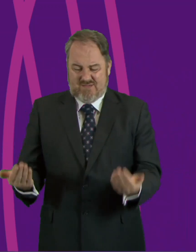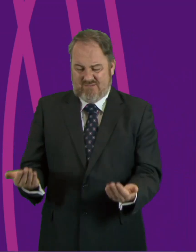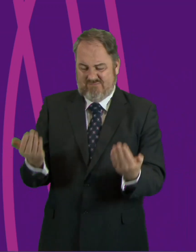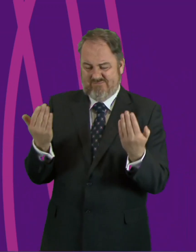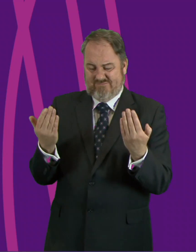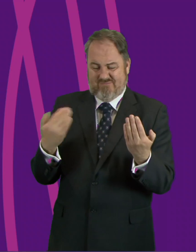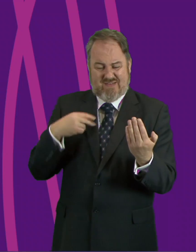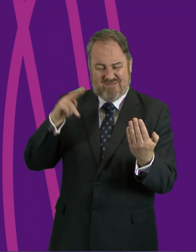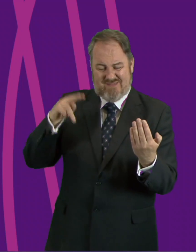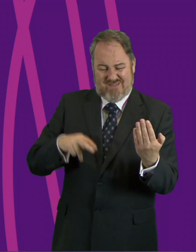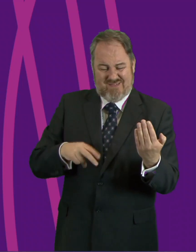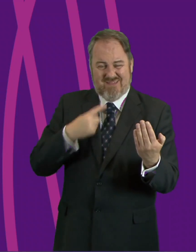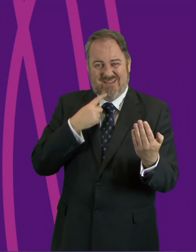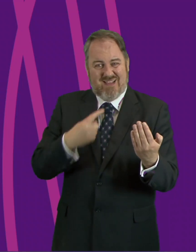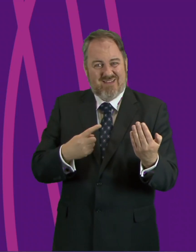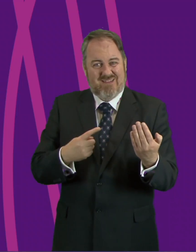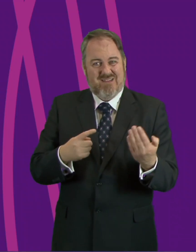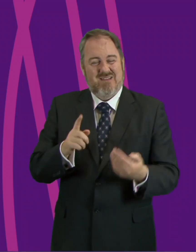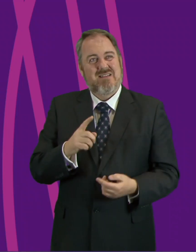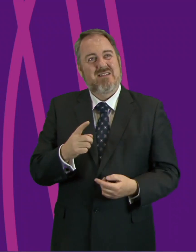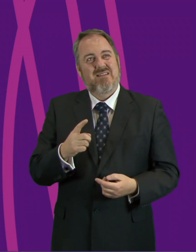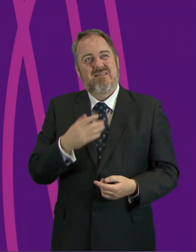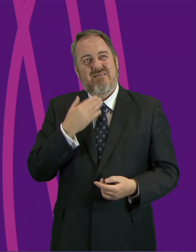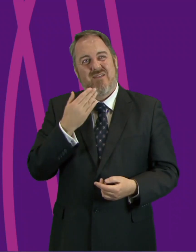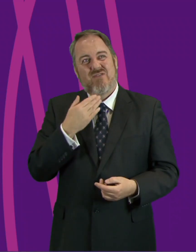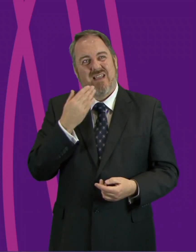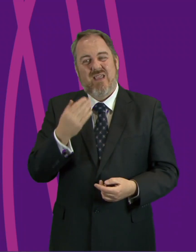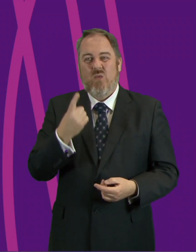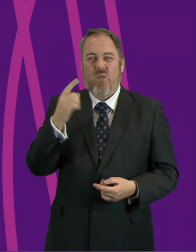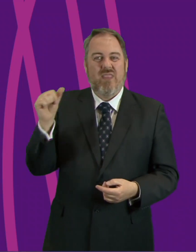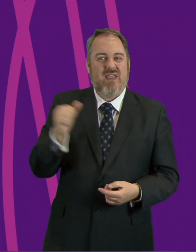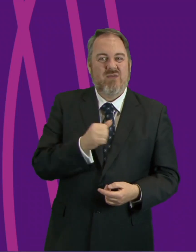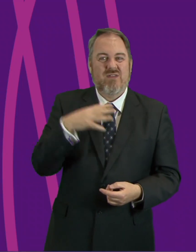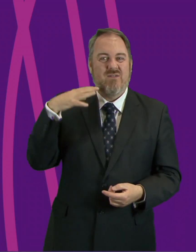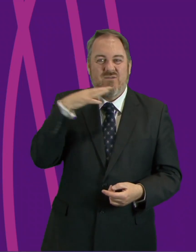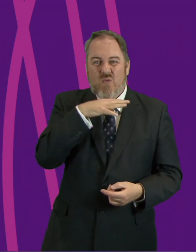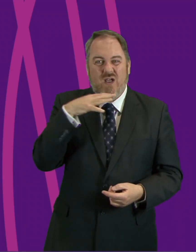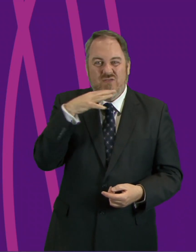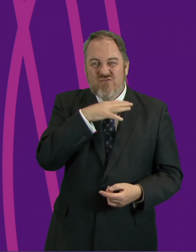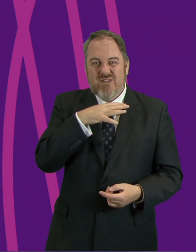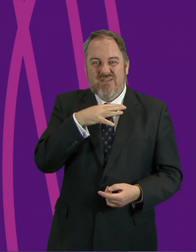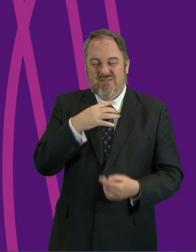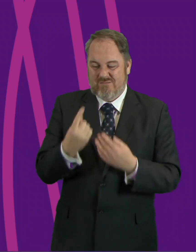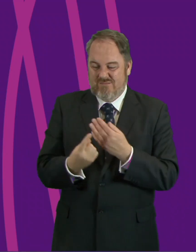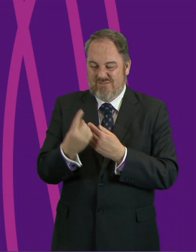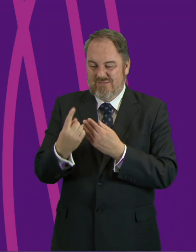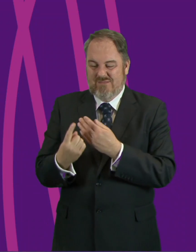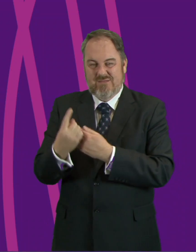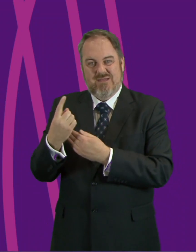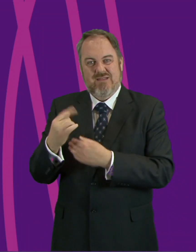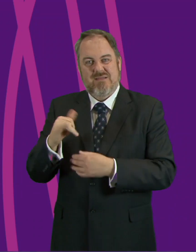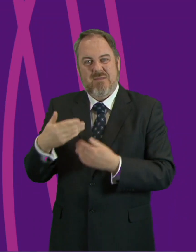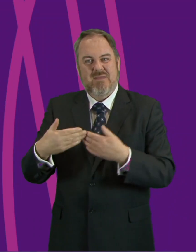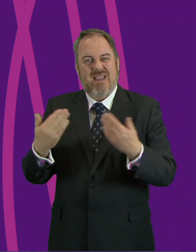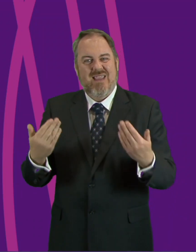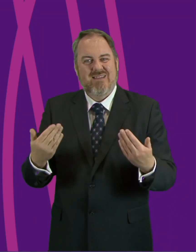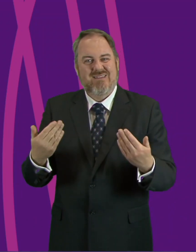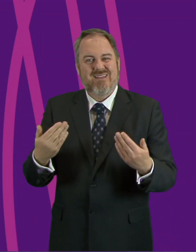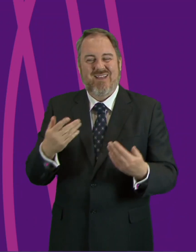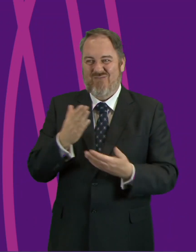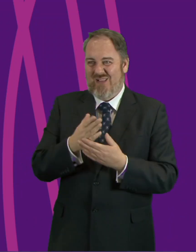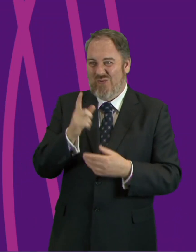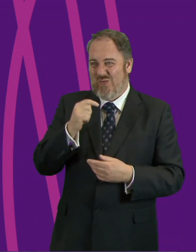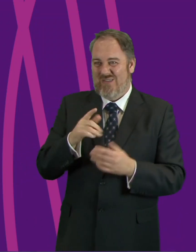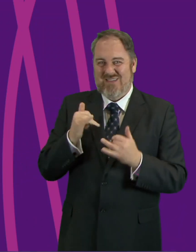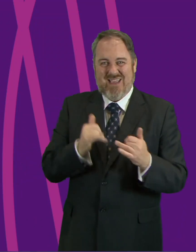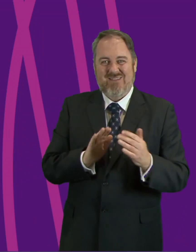suggest 1,400 or 1,600 a day compared to a capacity of well over 8,000 a day at that time.